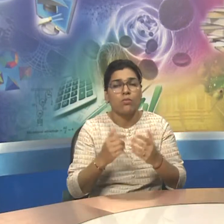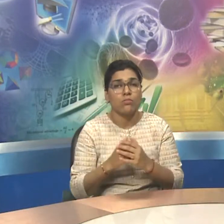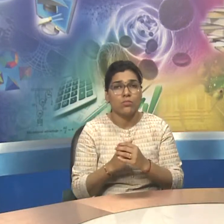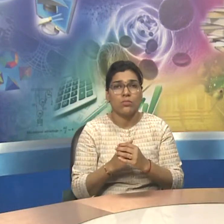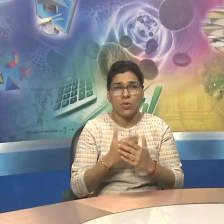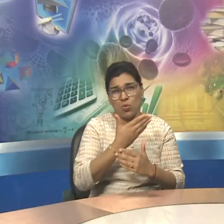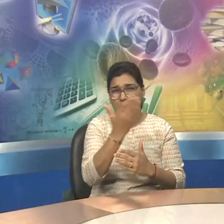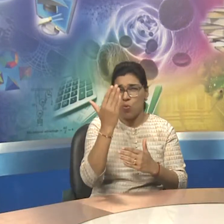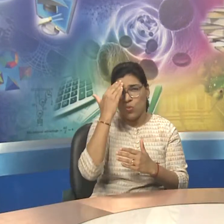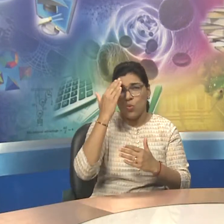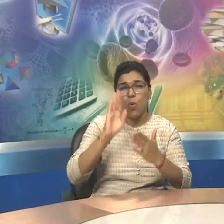Growth of